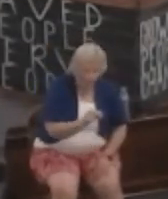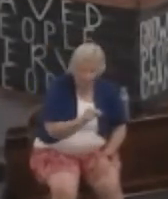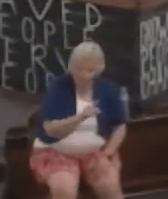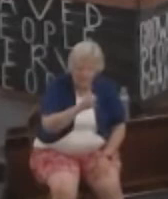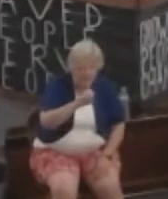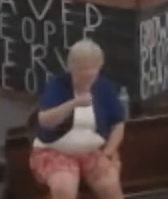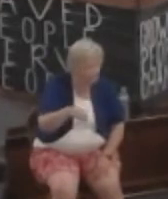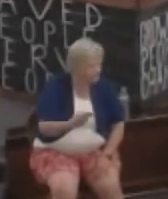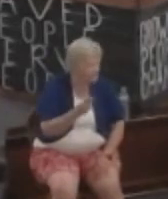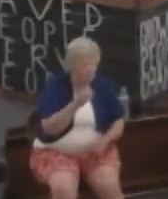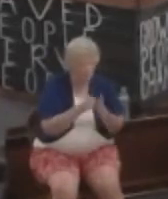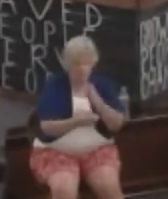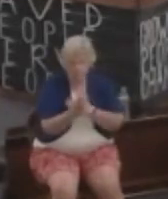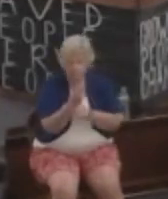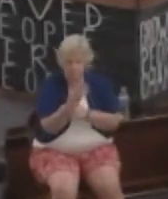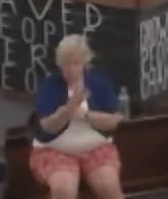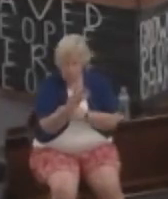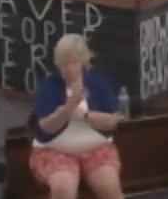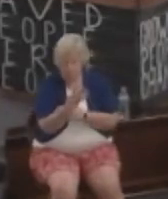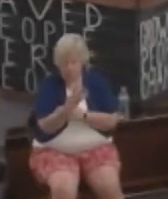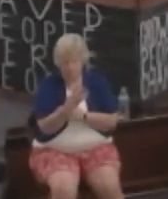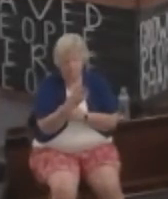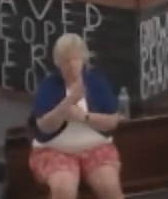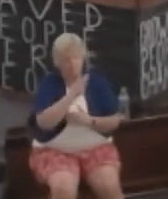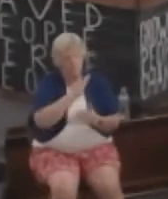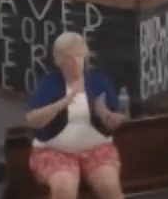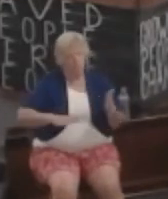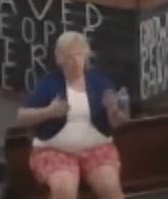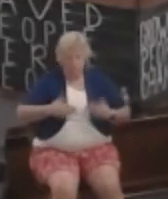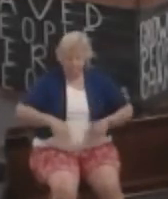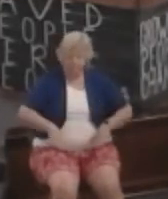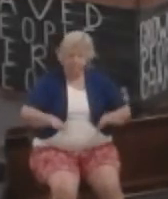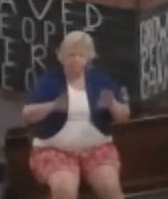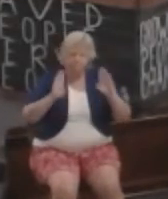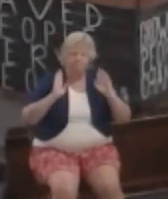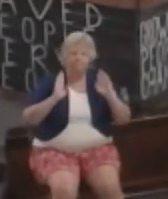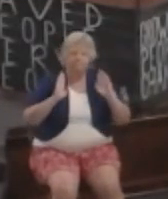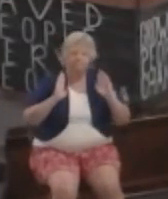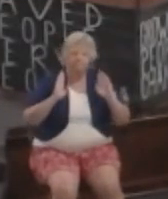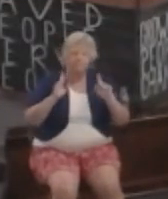11 to 14. So Christ gave himself the apostles,